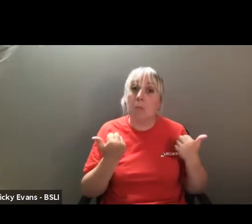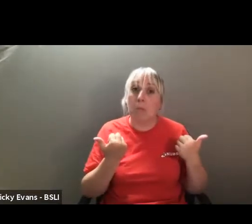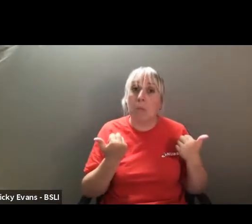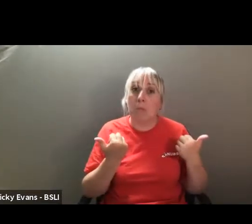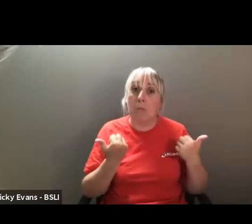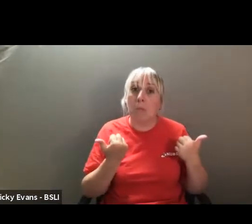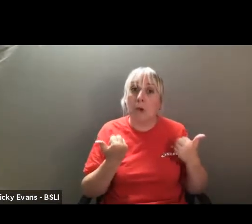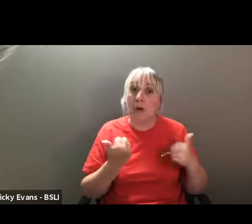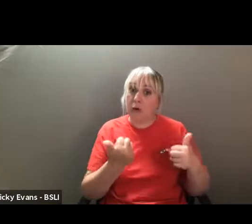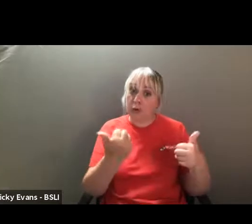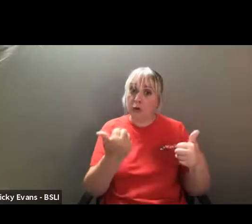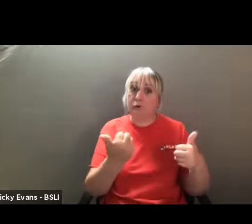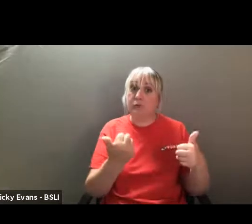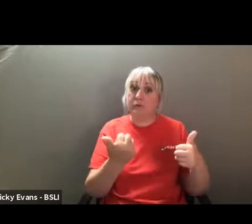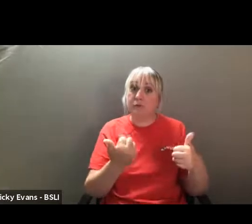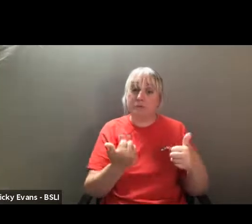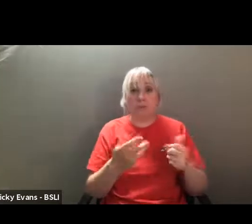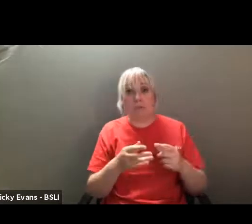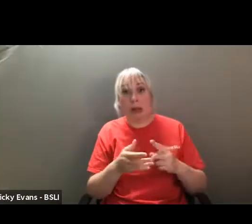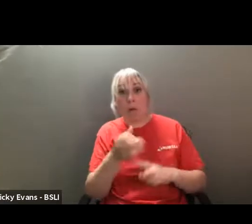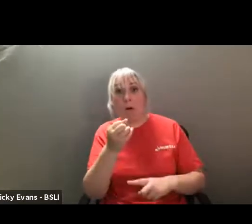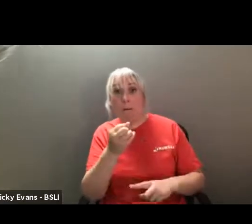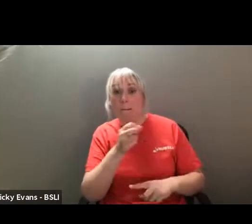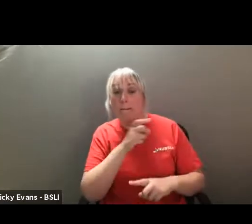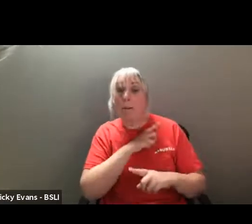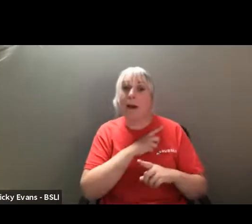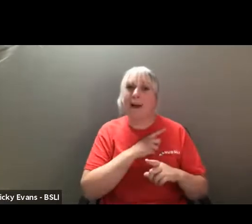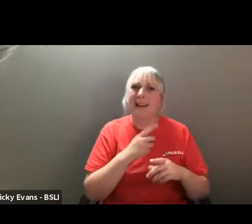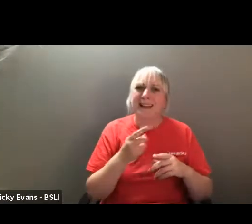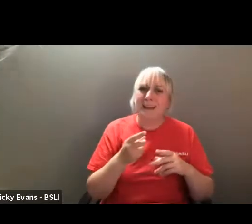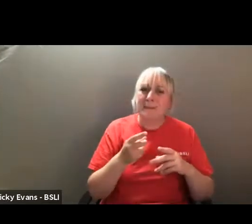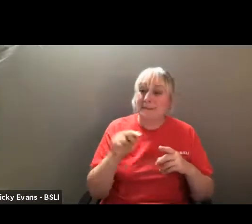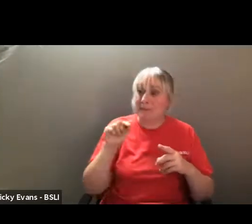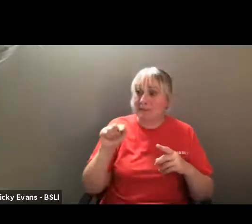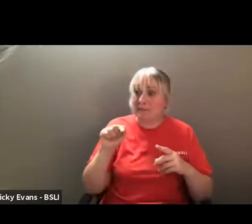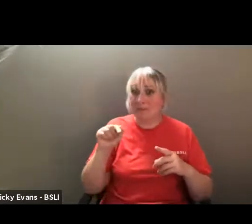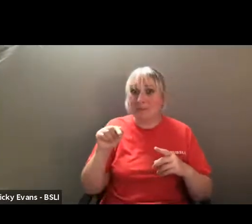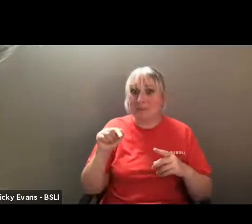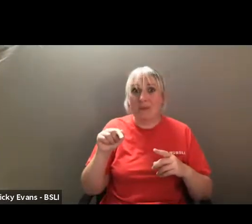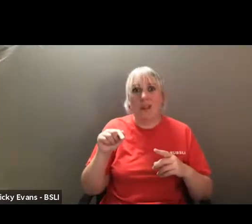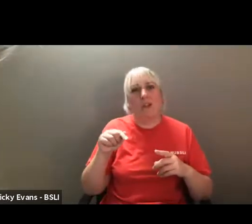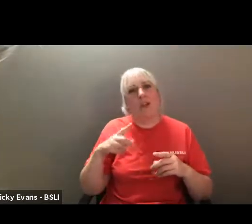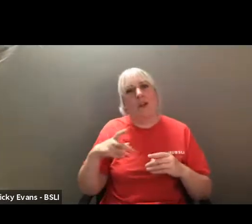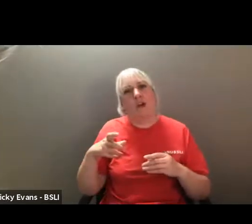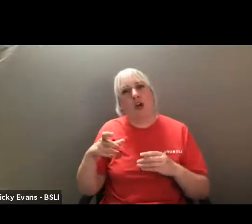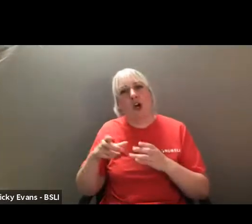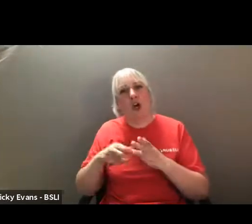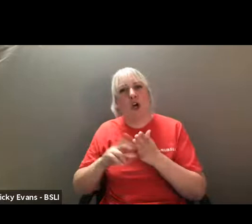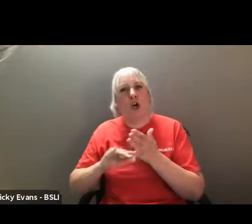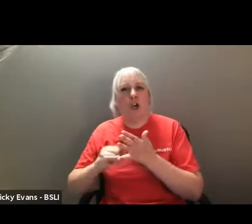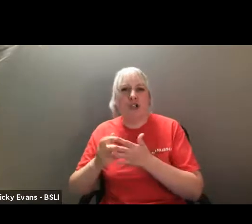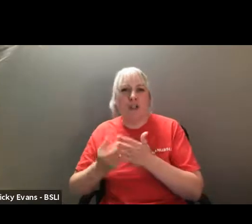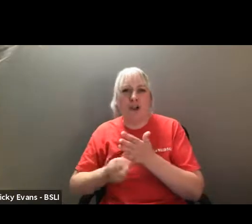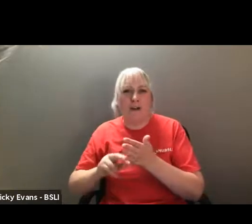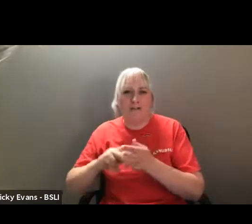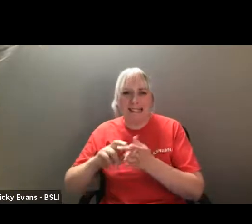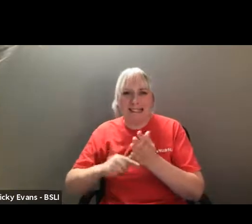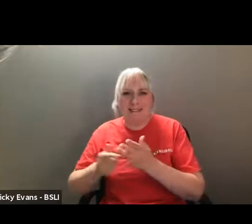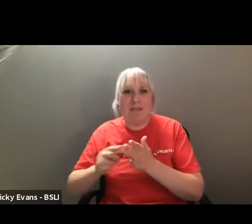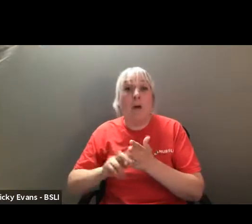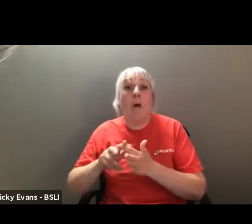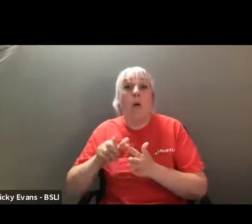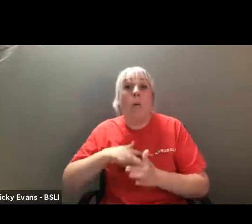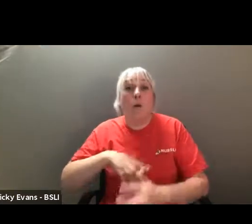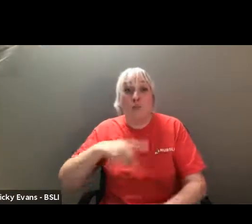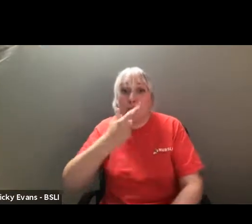from a sort of conservative perspective, you can see why they were hoping that it would show that unemployment benefits were keeping people